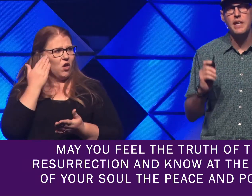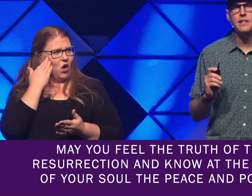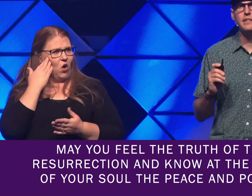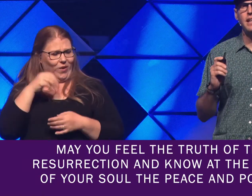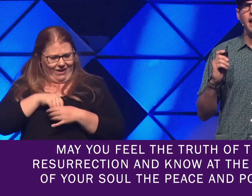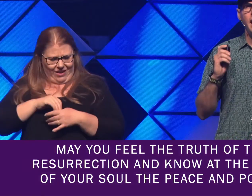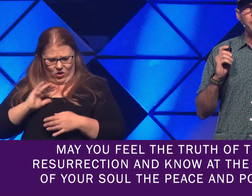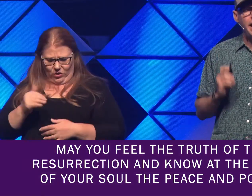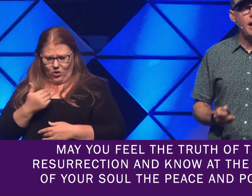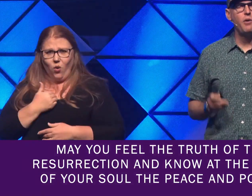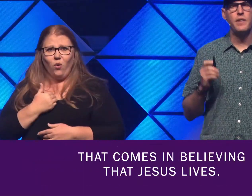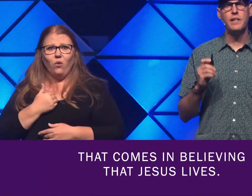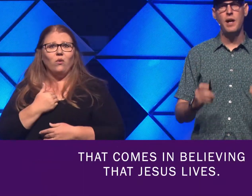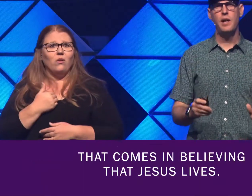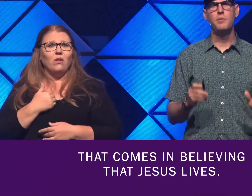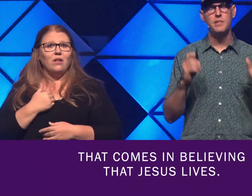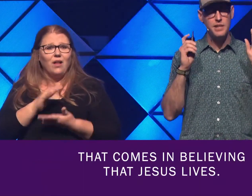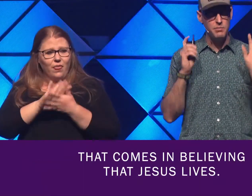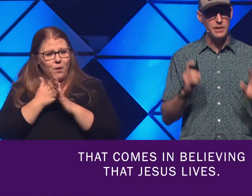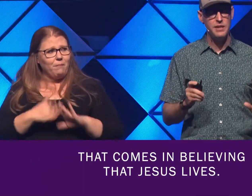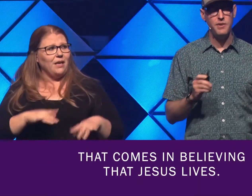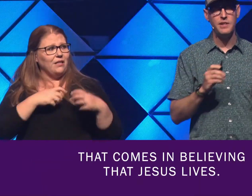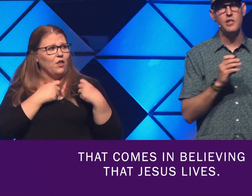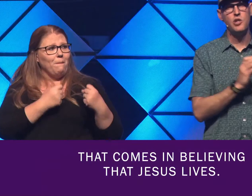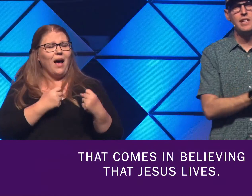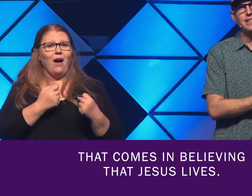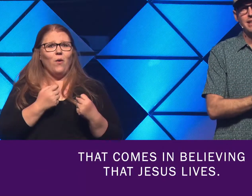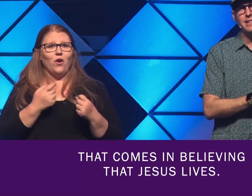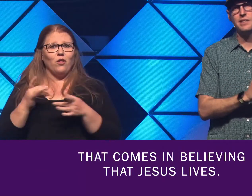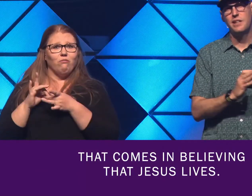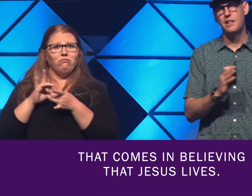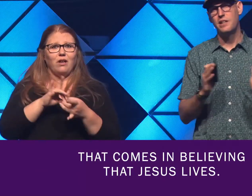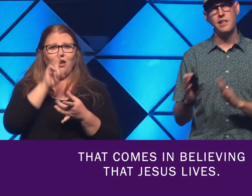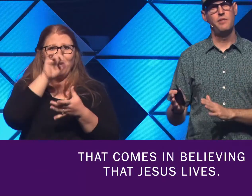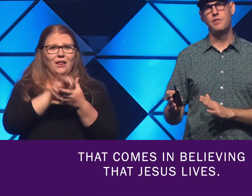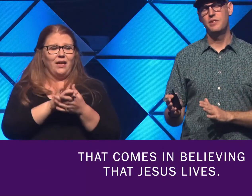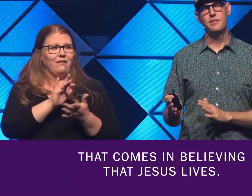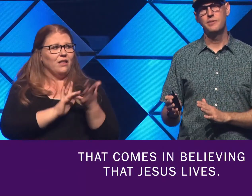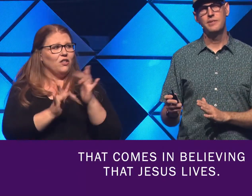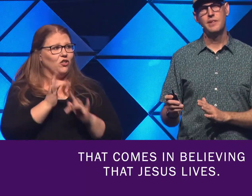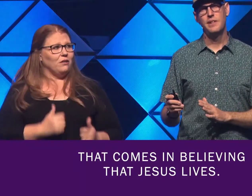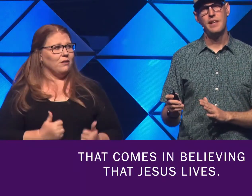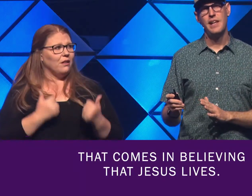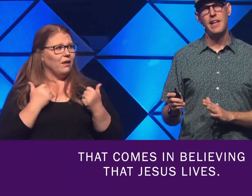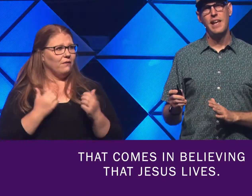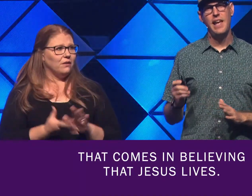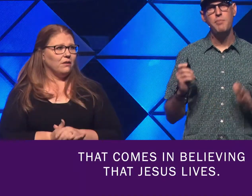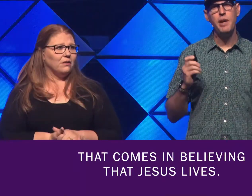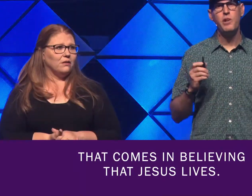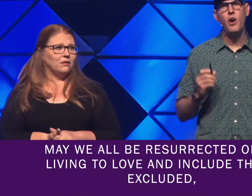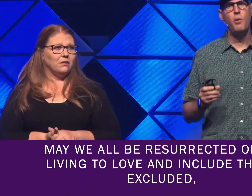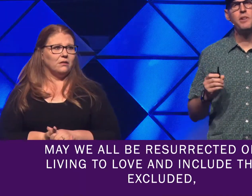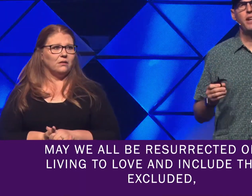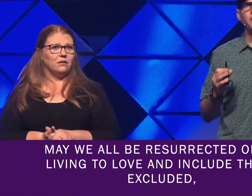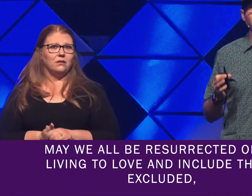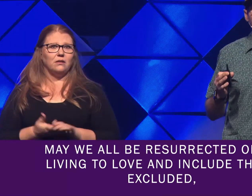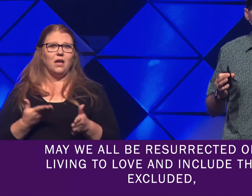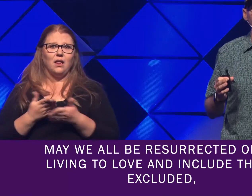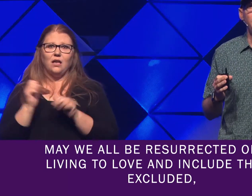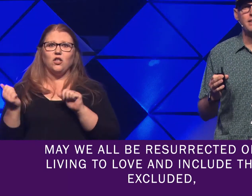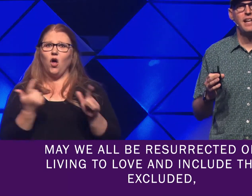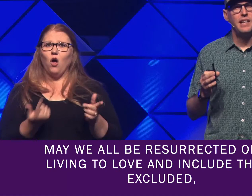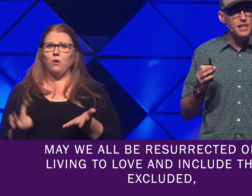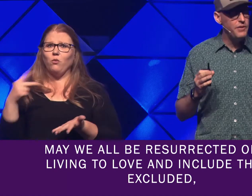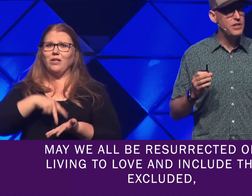the peace and power that comes in believing that Jesus lives. And may we all be